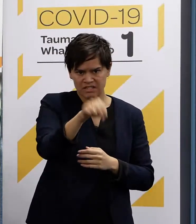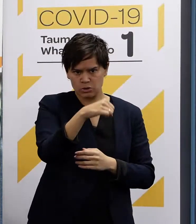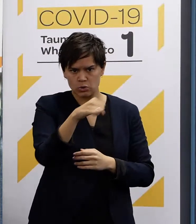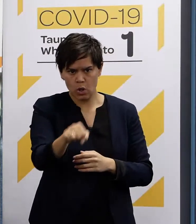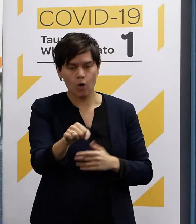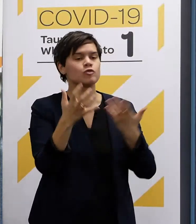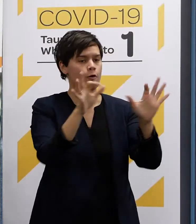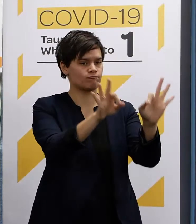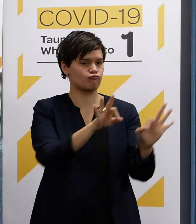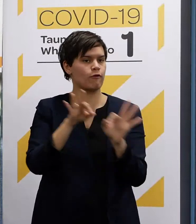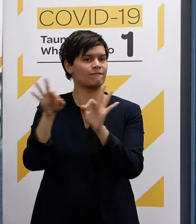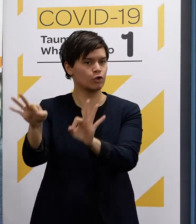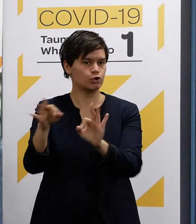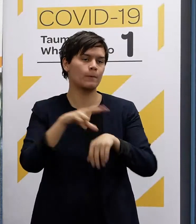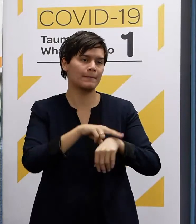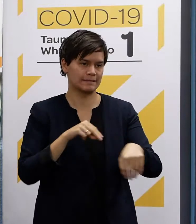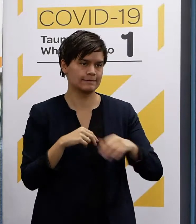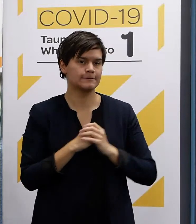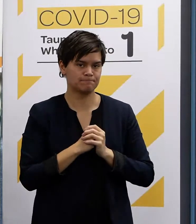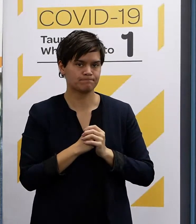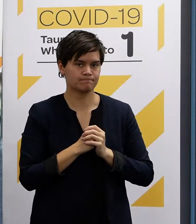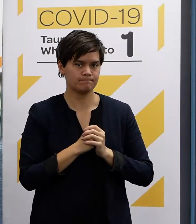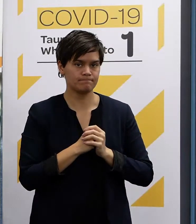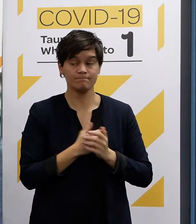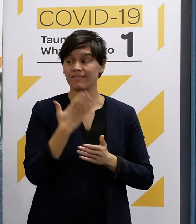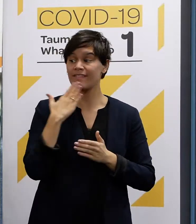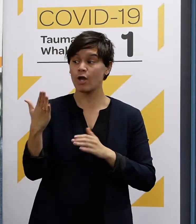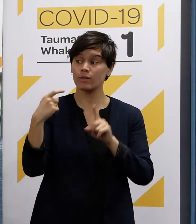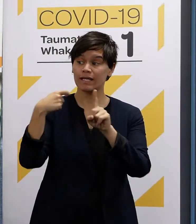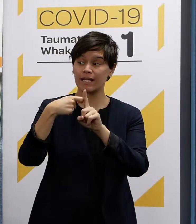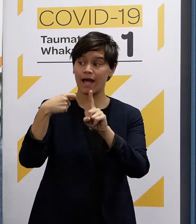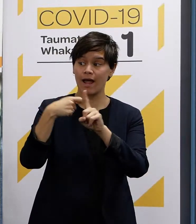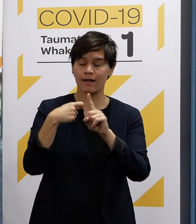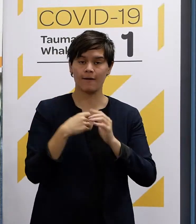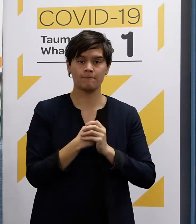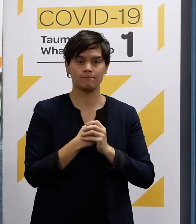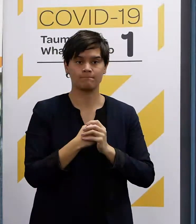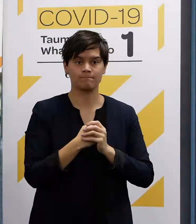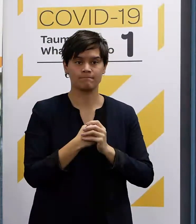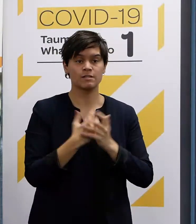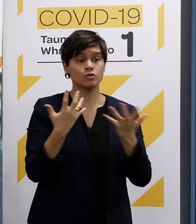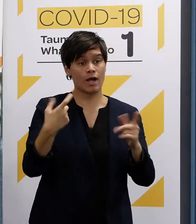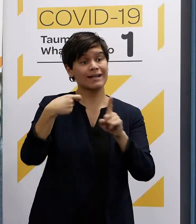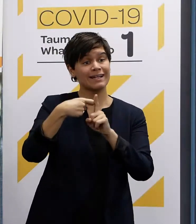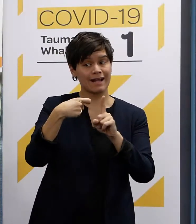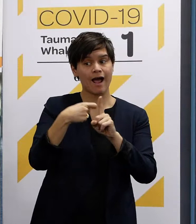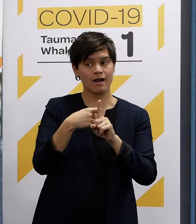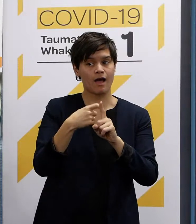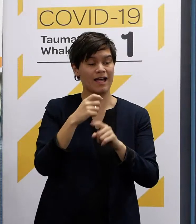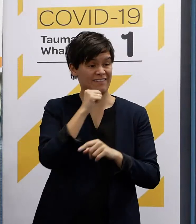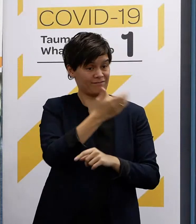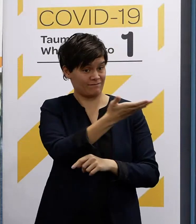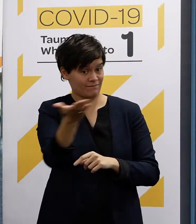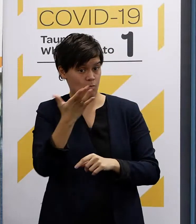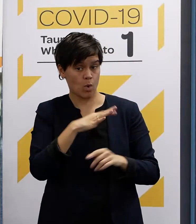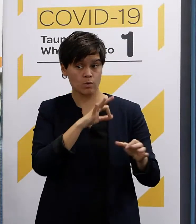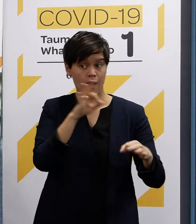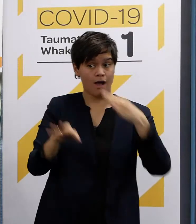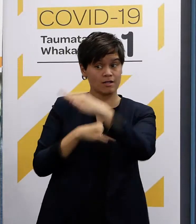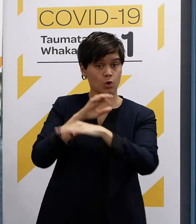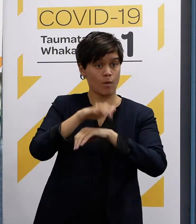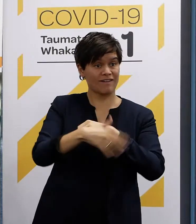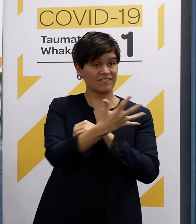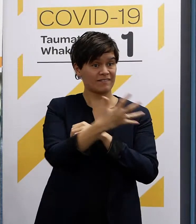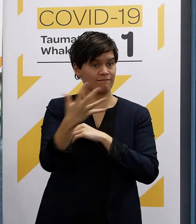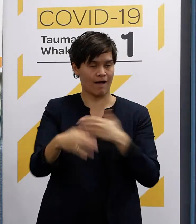Thanks, Kiriana. And as I said, Kiriana will be able to assist with answering questions about the 55 people. So